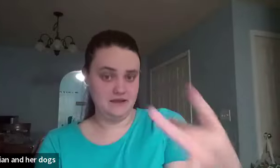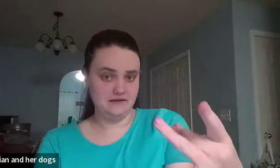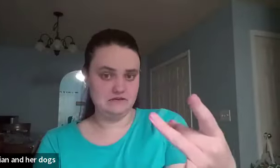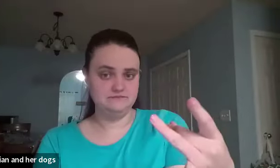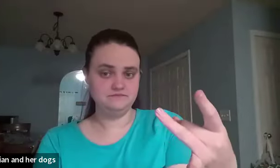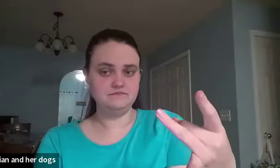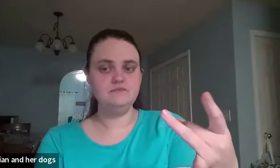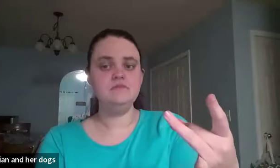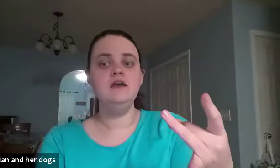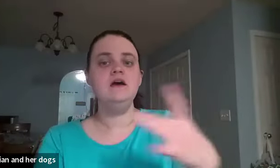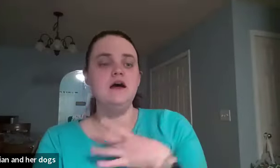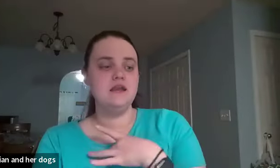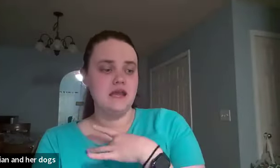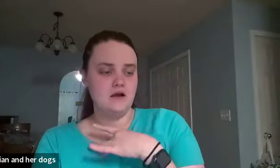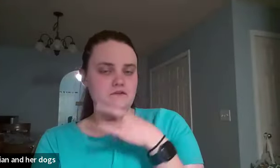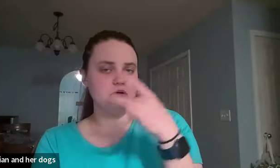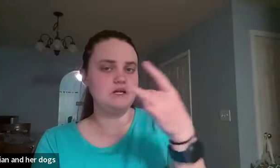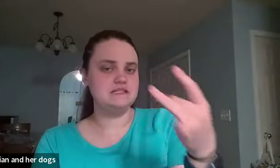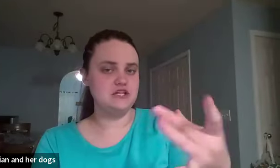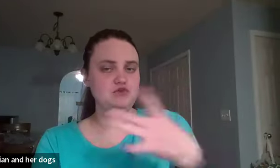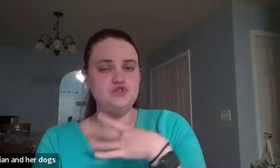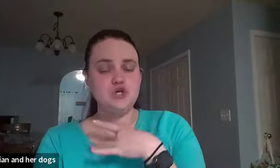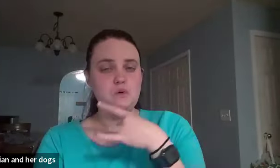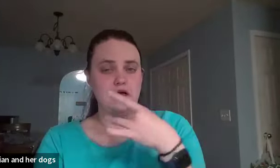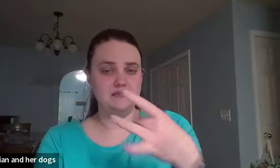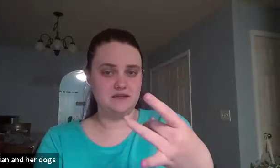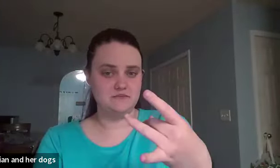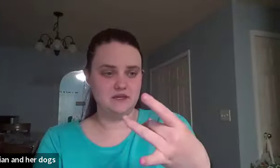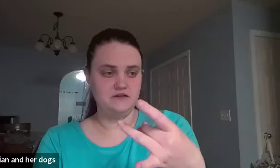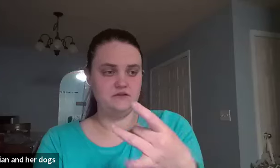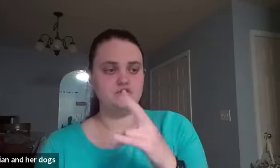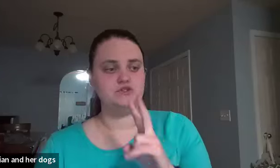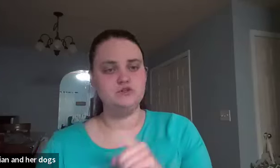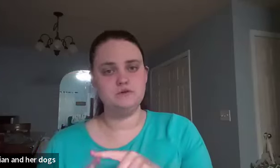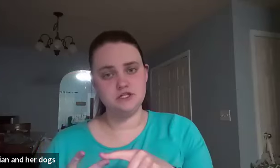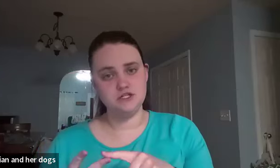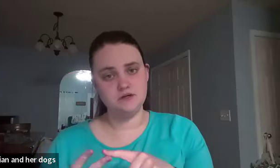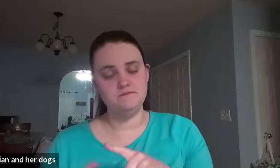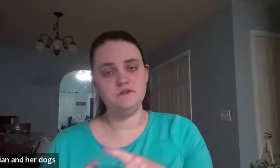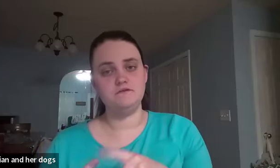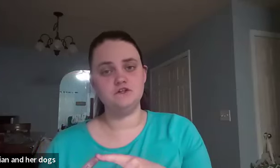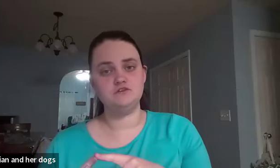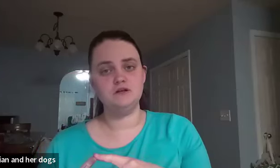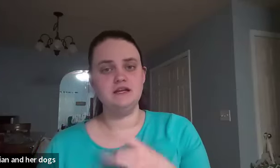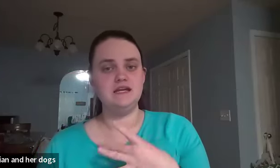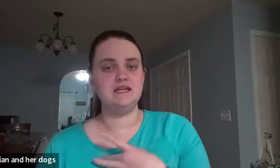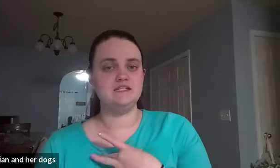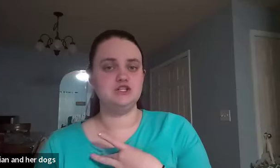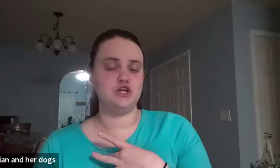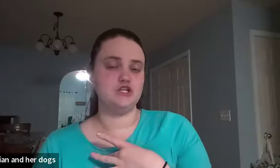Like. Now, if you were going to say you don't like something, there are two ways you can do it. The first one is you're going to